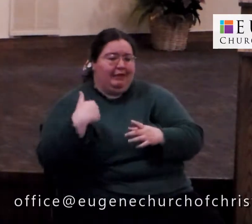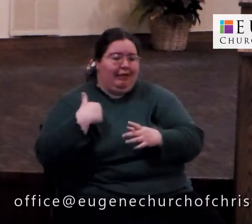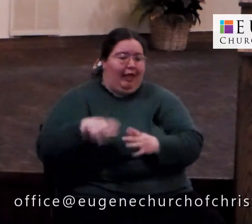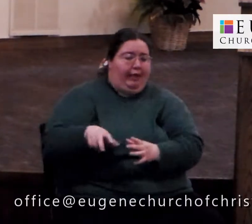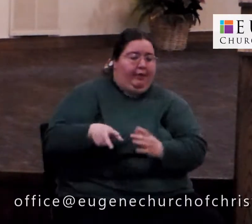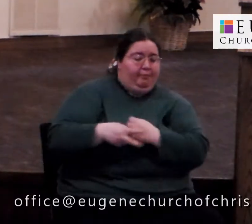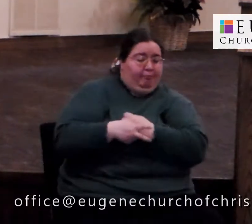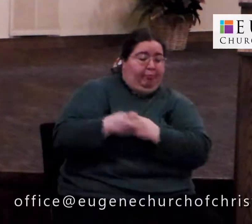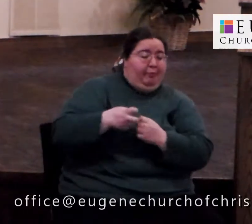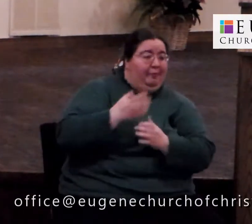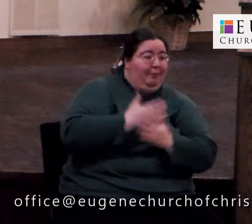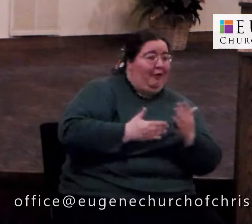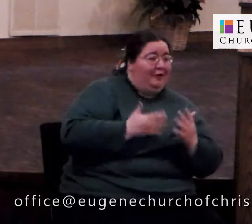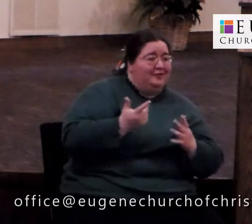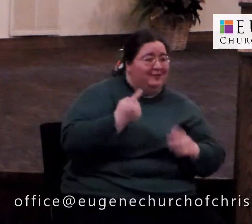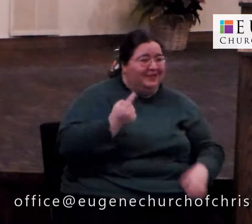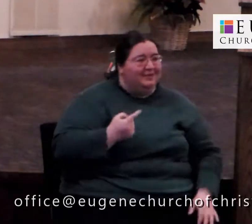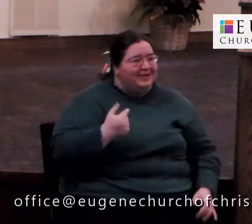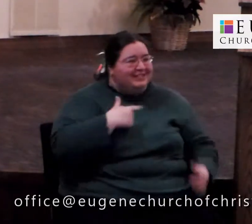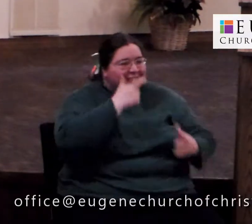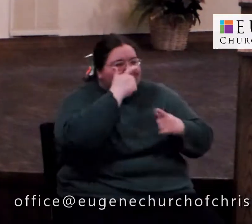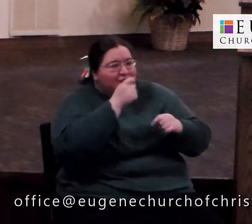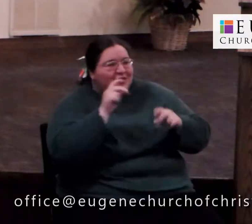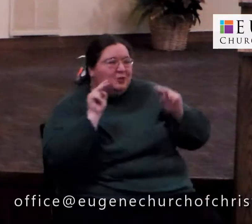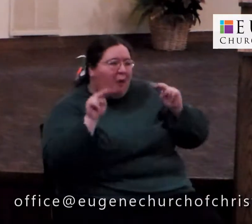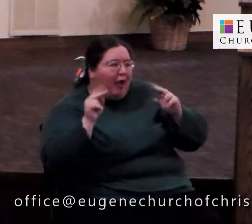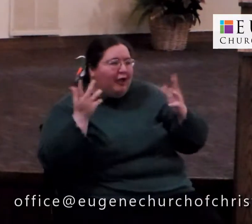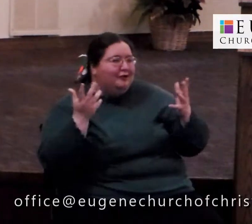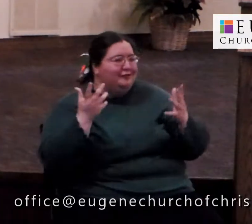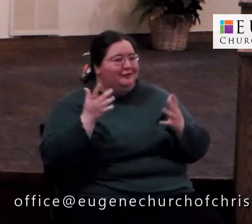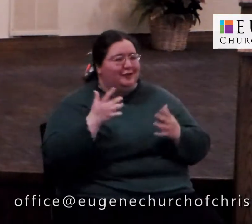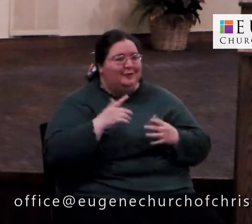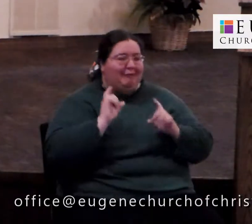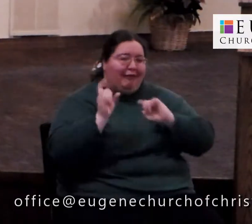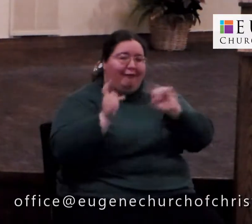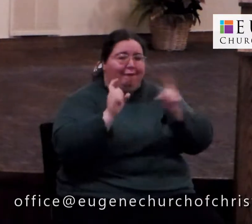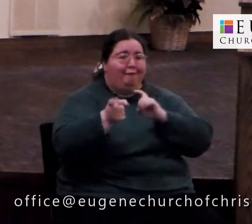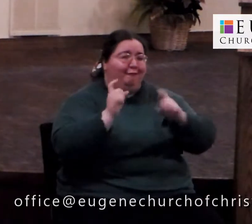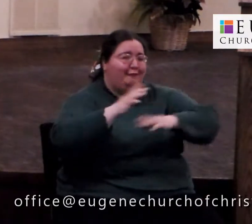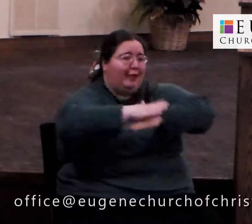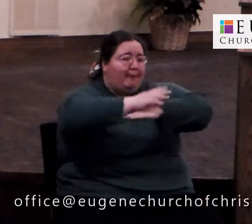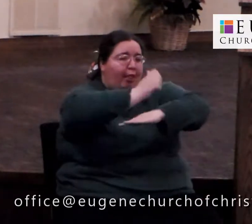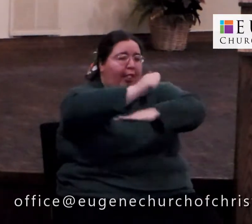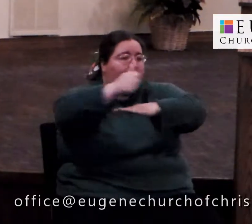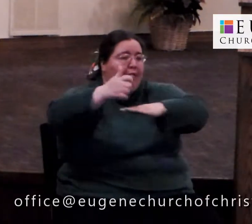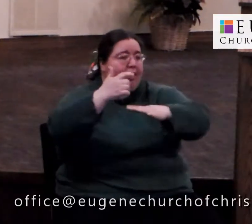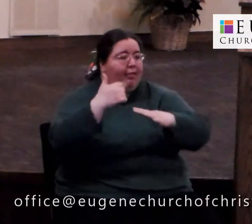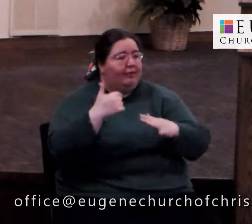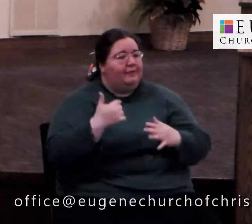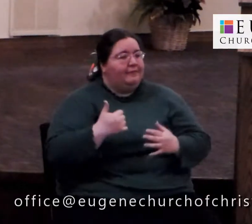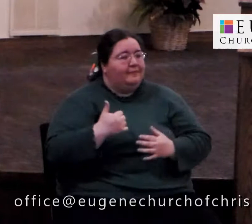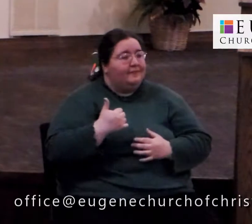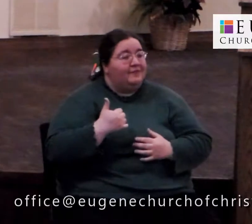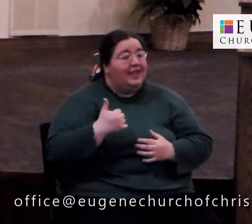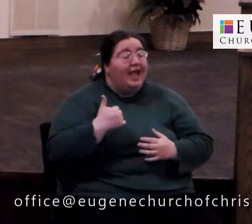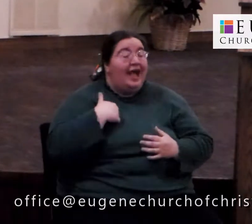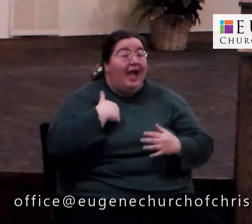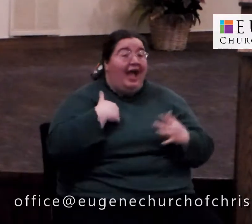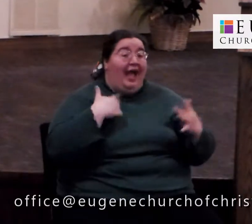not be her first thought of something, and I might try to steal part of it. But for the most part, it's interesting to watch. It covers a table back there, but it's